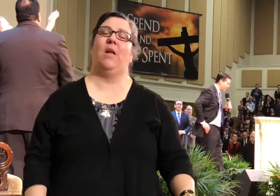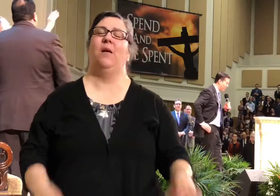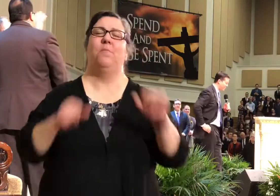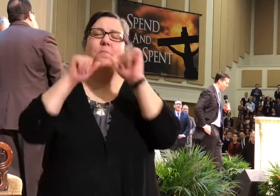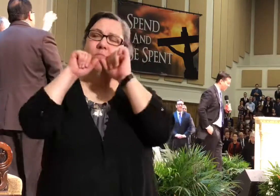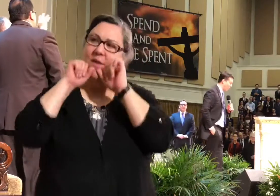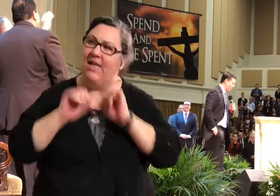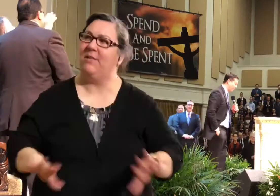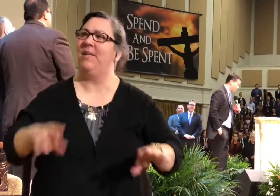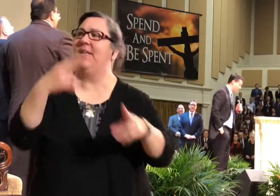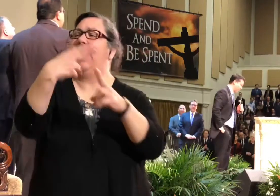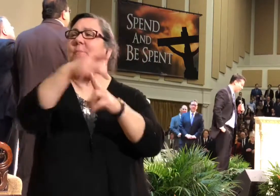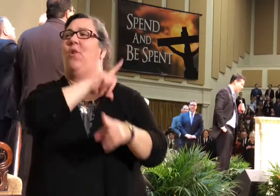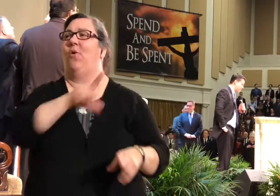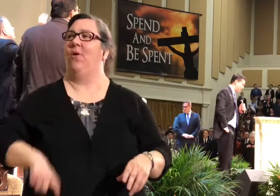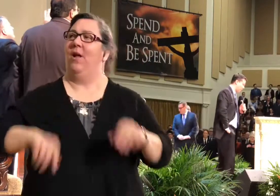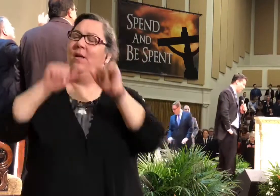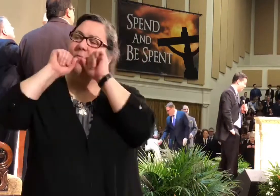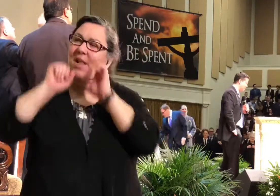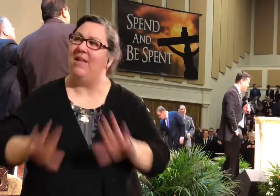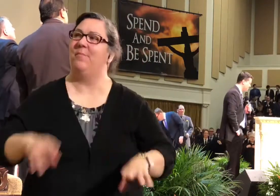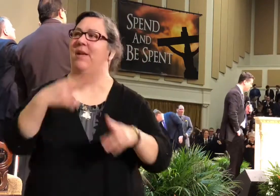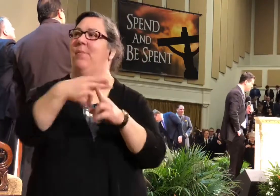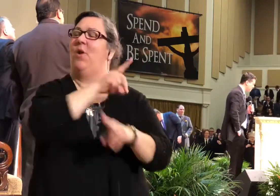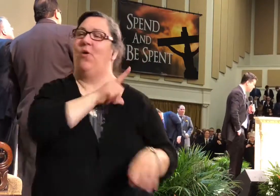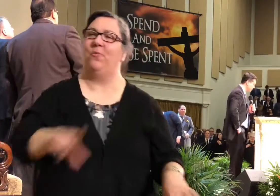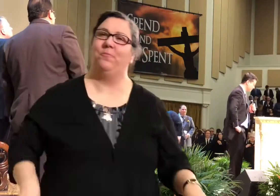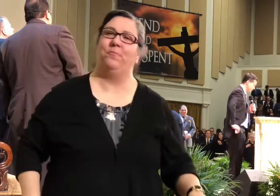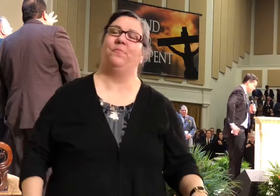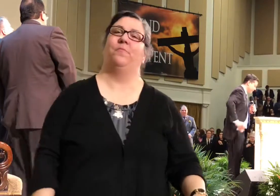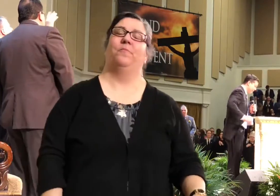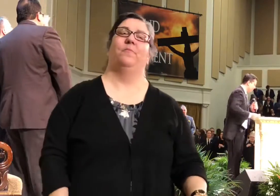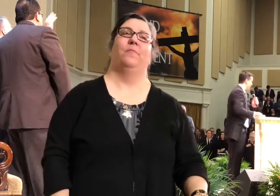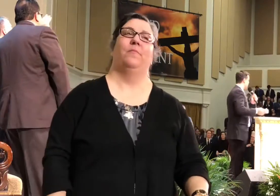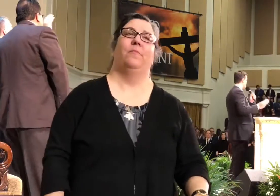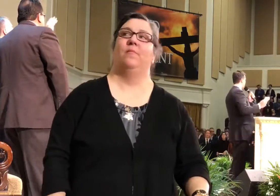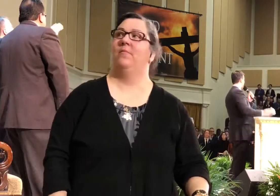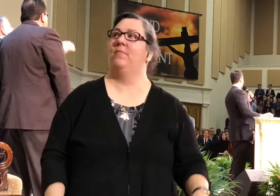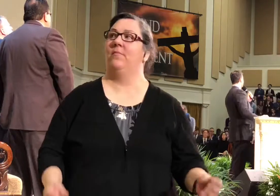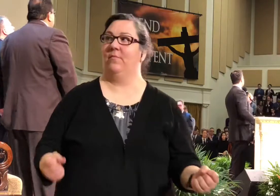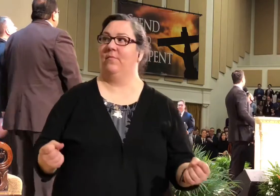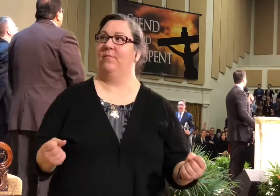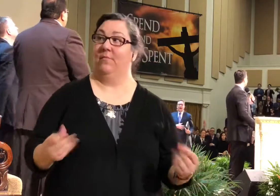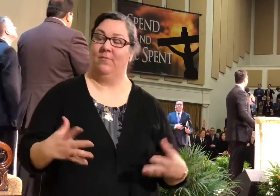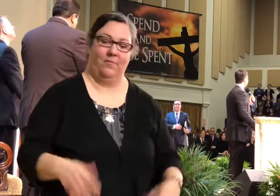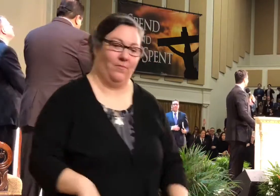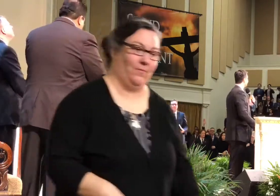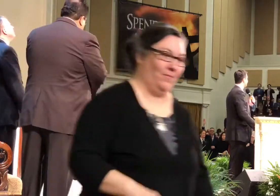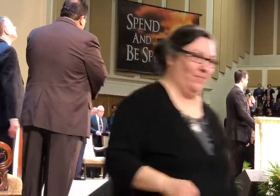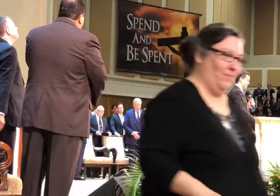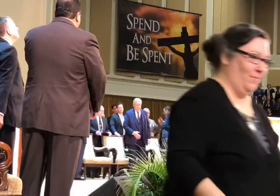Blessed be the name of the Lord. Blessed be the name of the Lord. How many like what you feel?